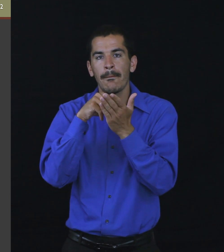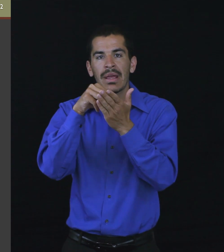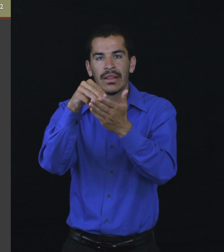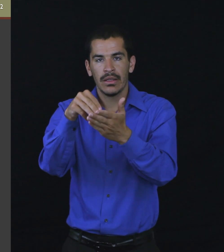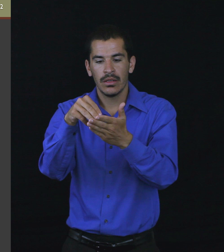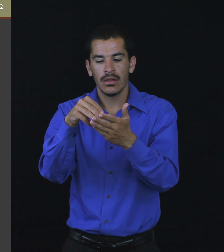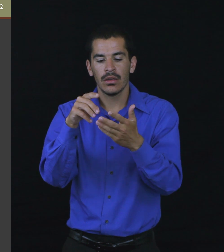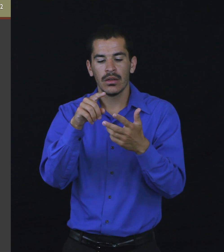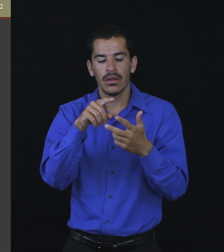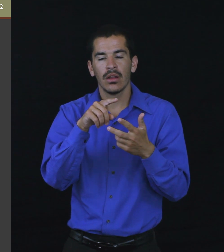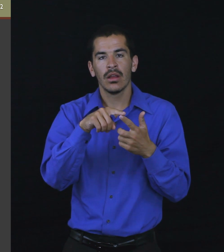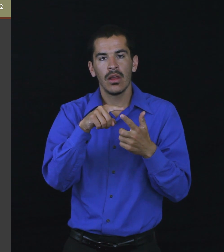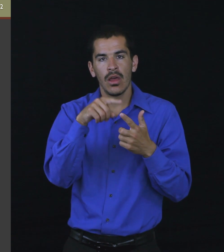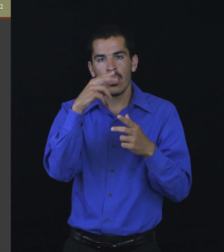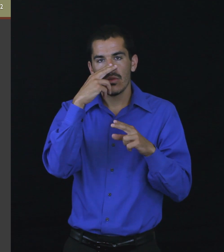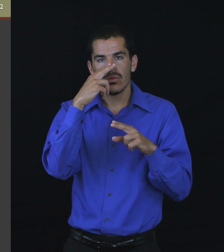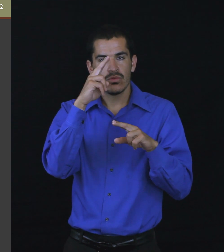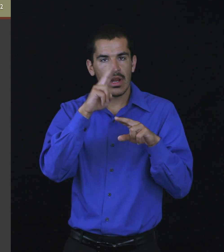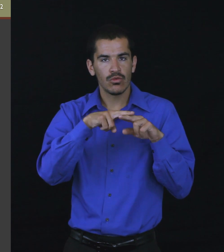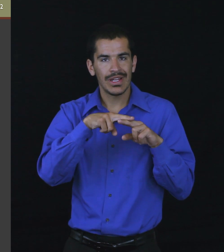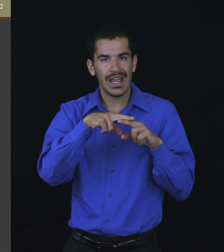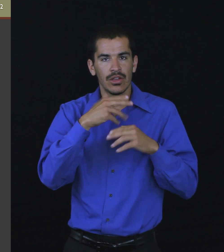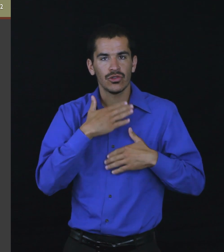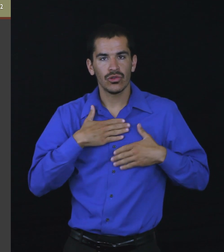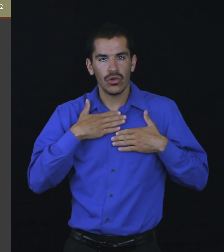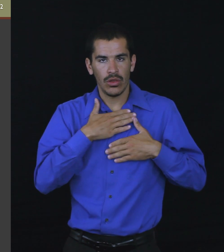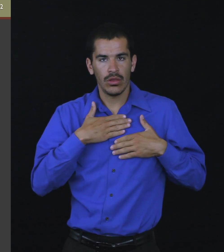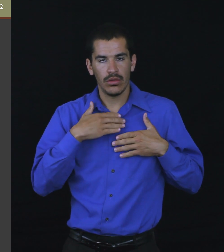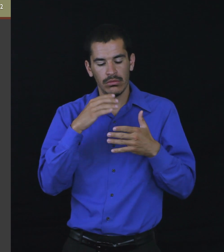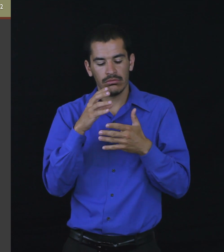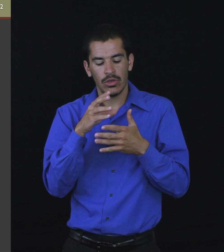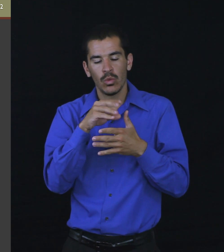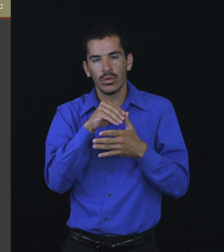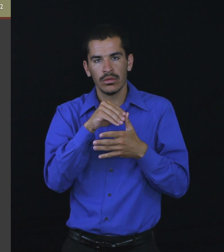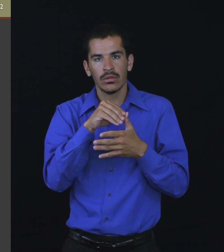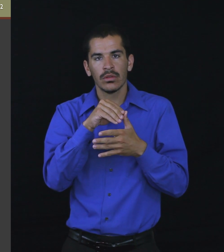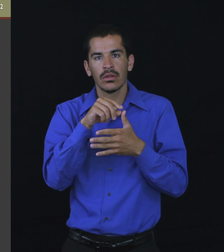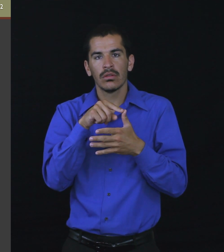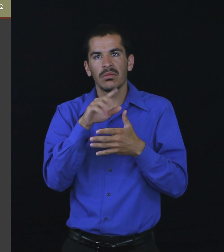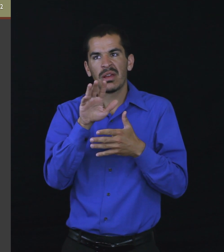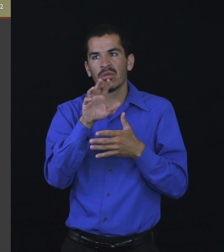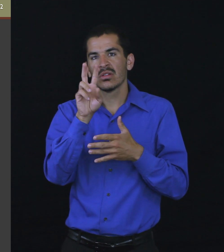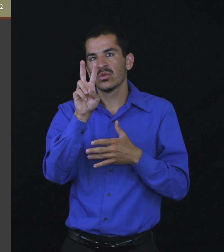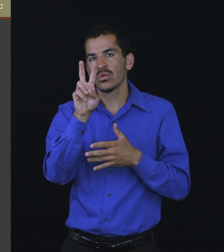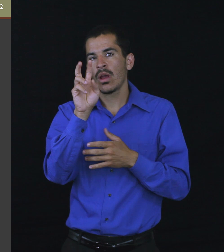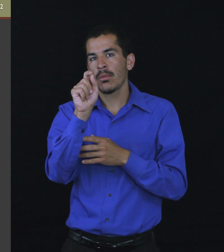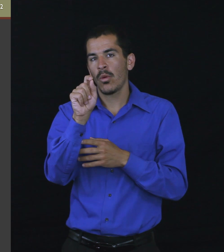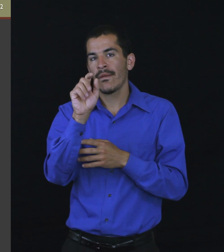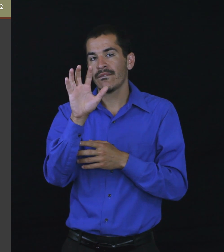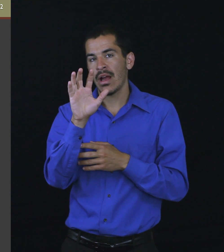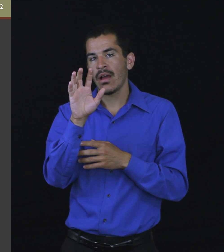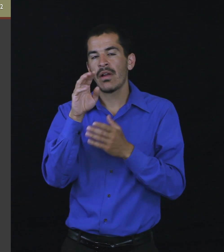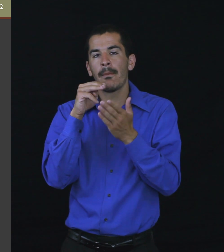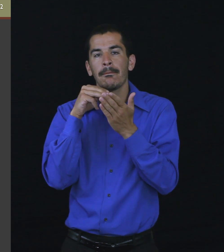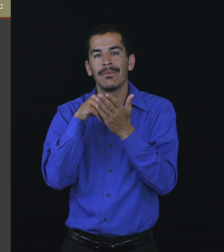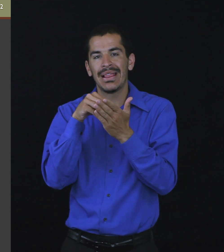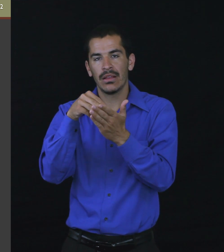The recreational priority would be $2.5 million.